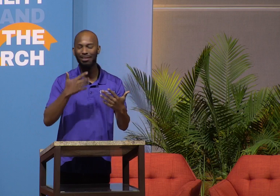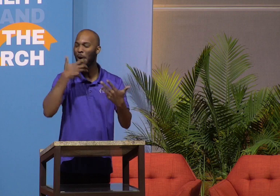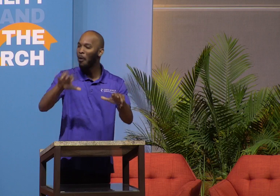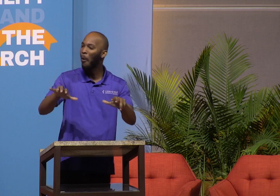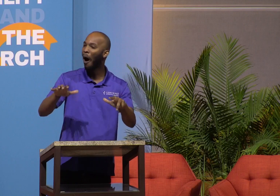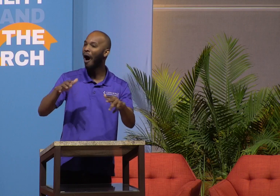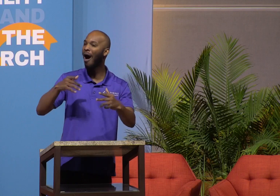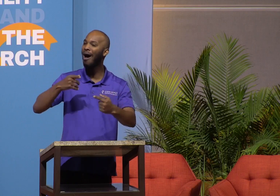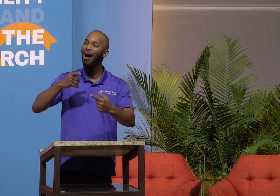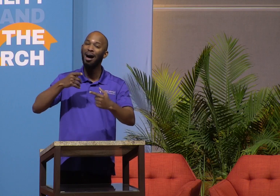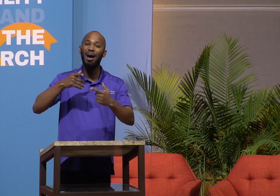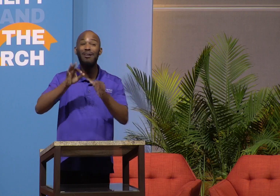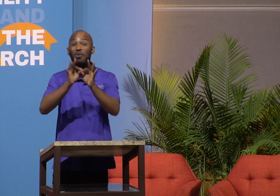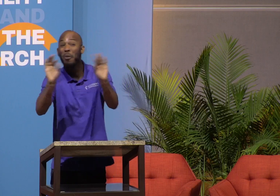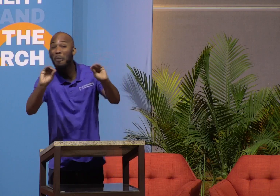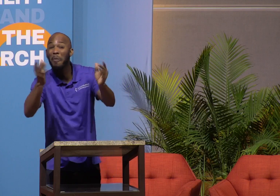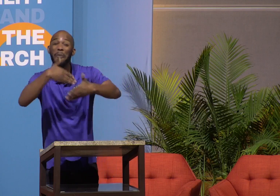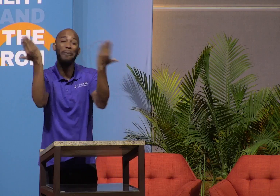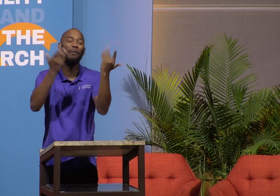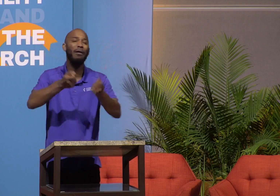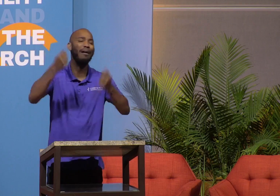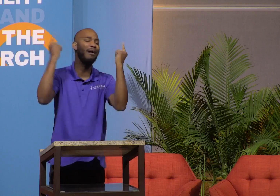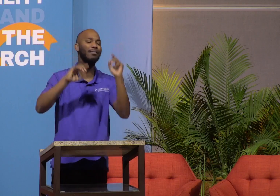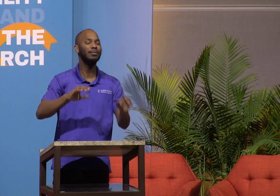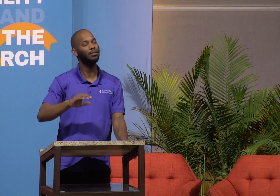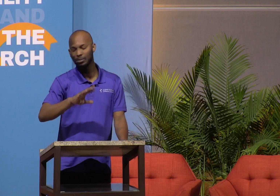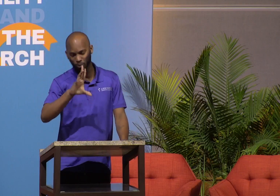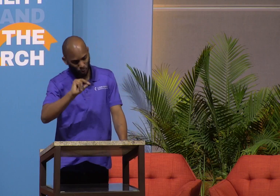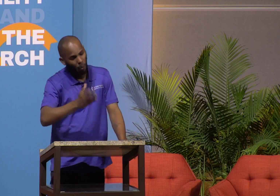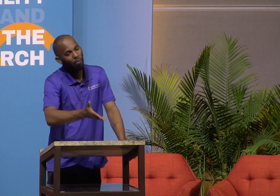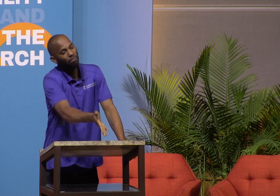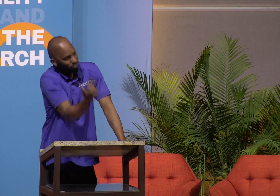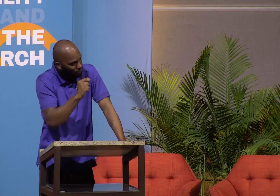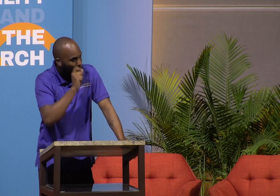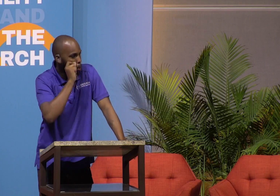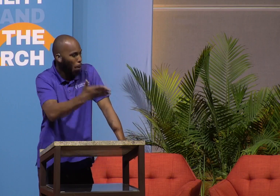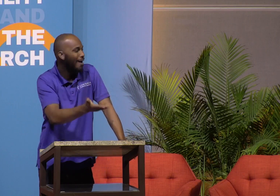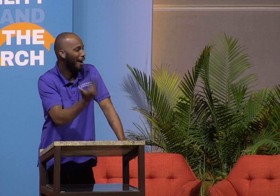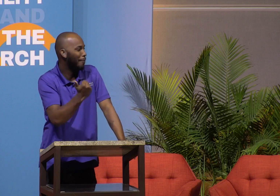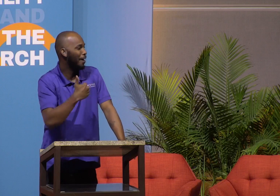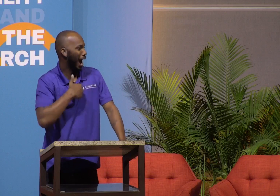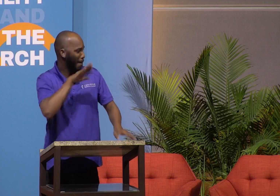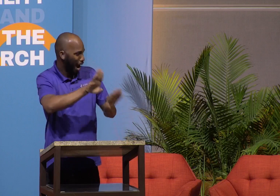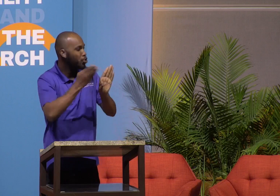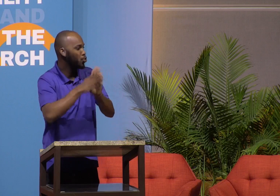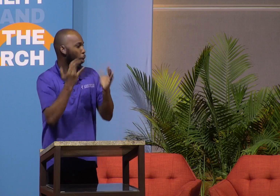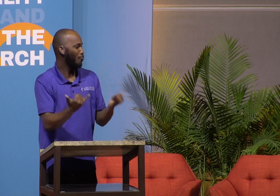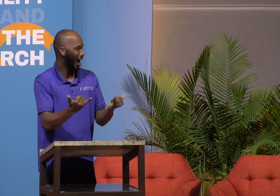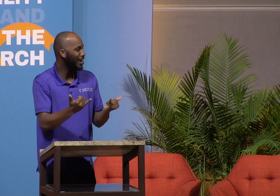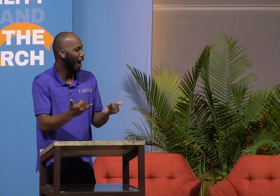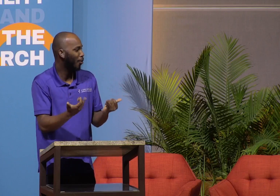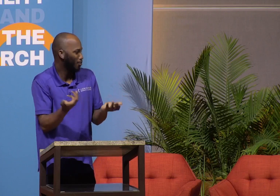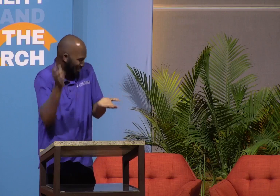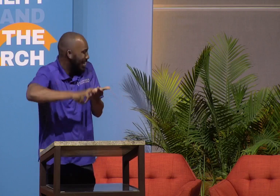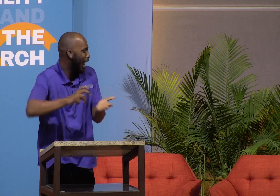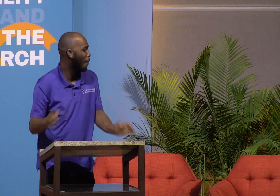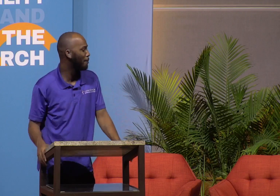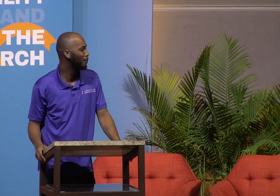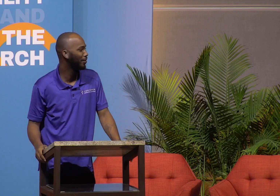going to stay here. I really don't want there not to be any interpreters, me not to understand the message.